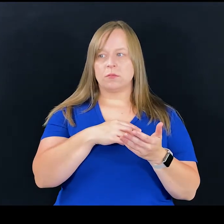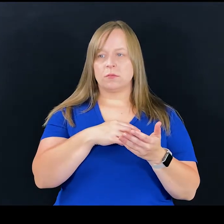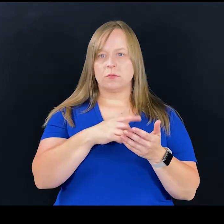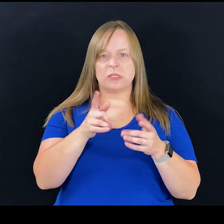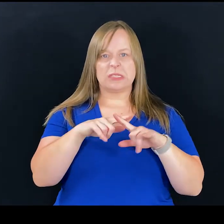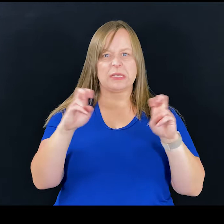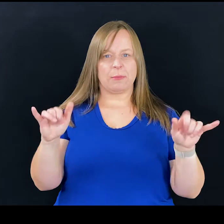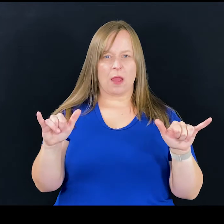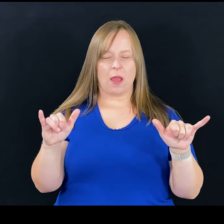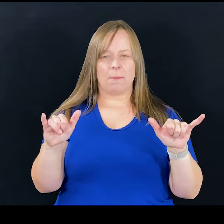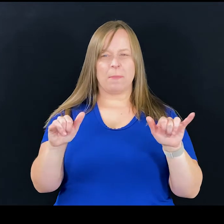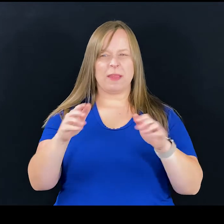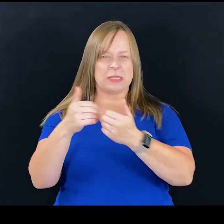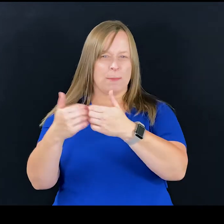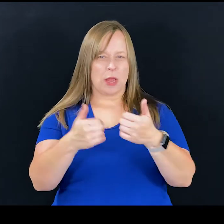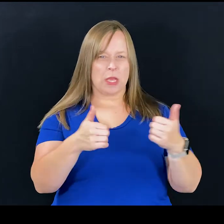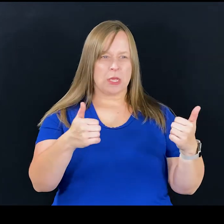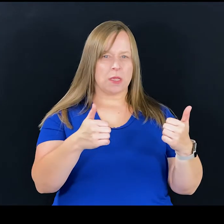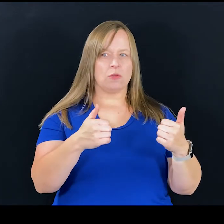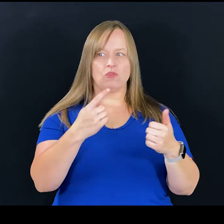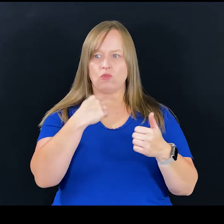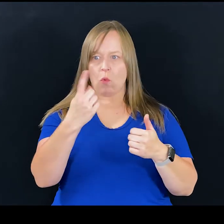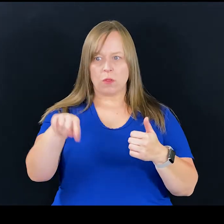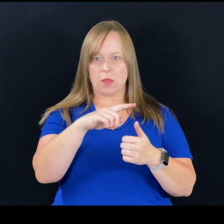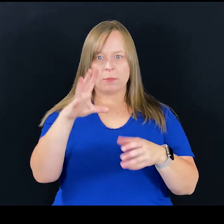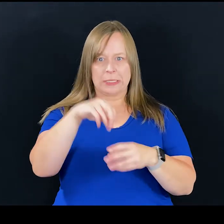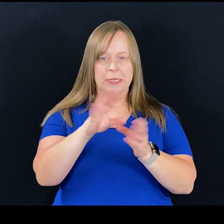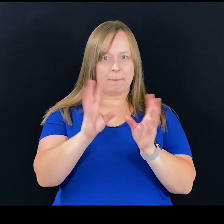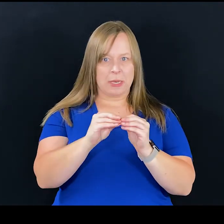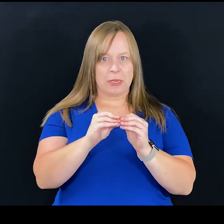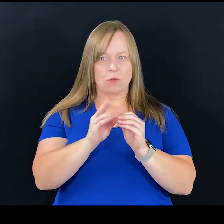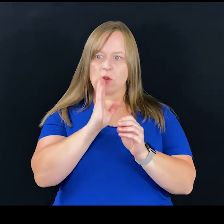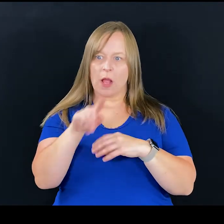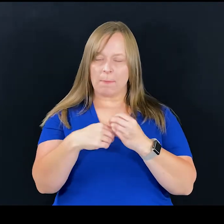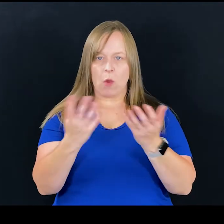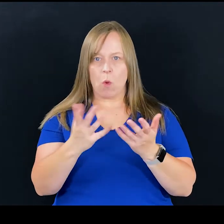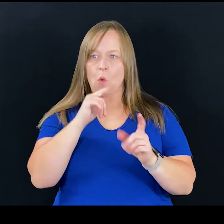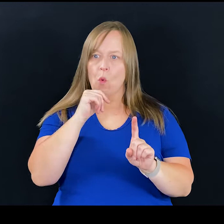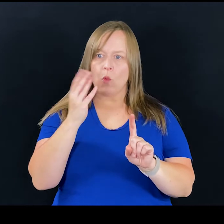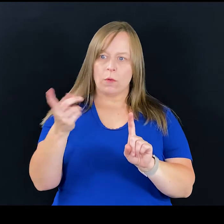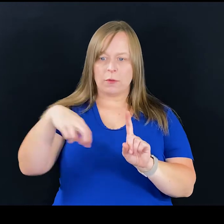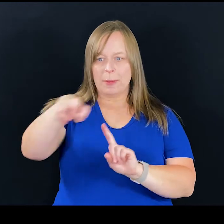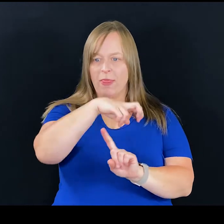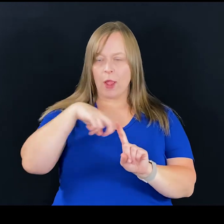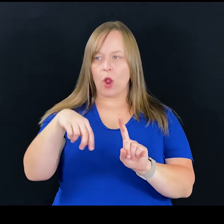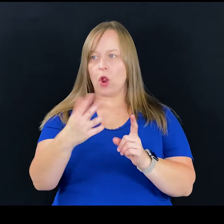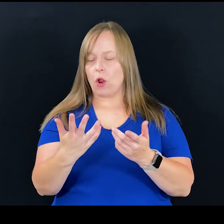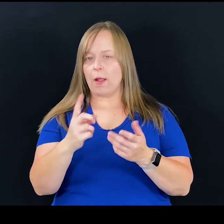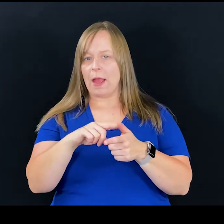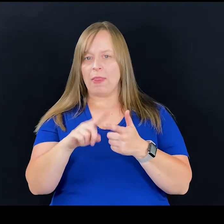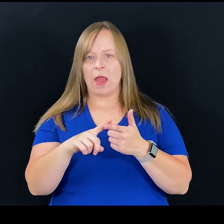all at once, but then separately. So she told us that we were going to be in the meeting, what we were going to talk about, who we were going to be